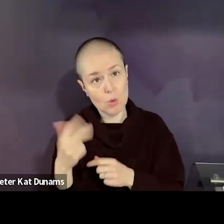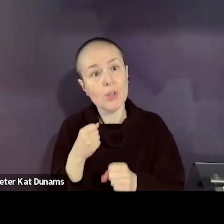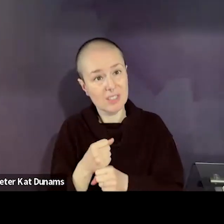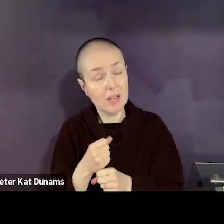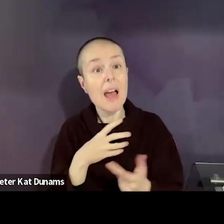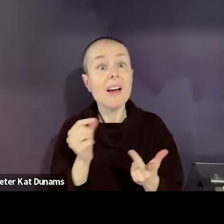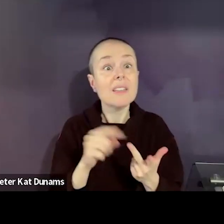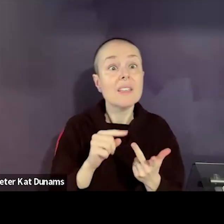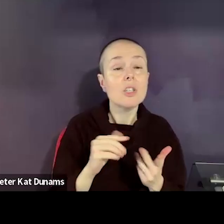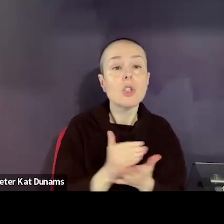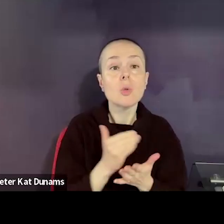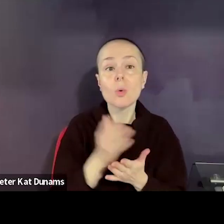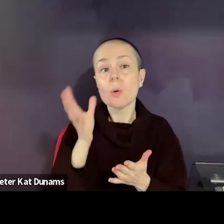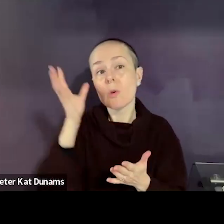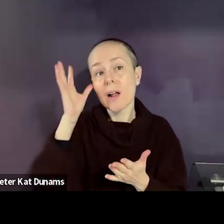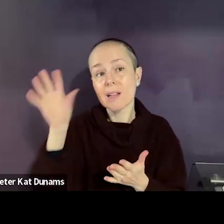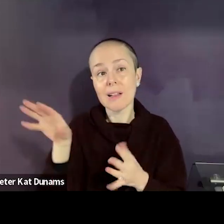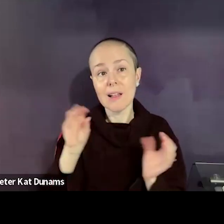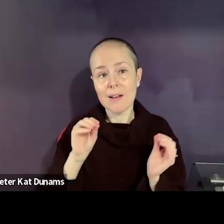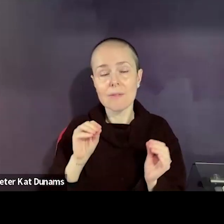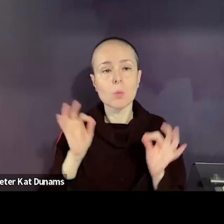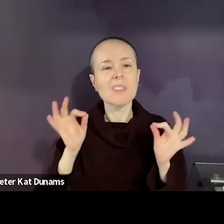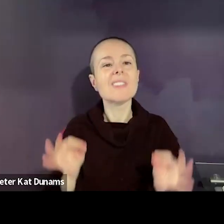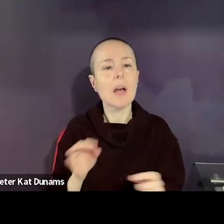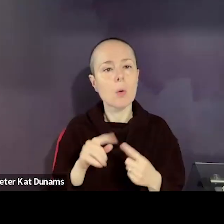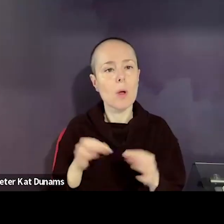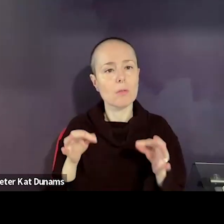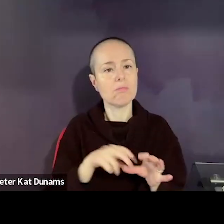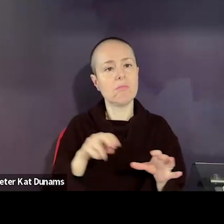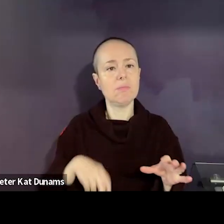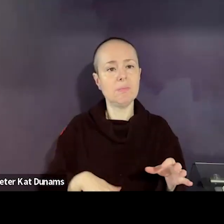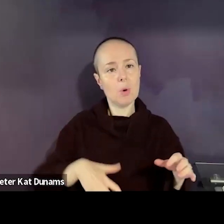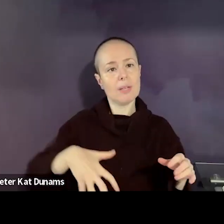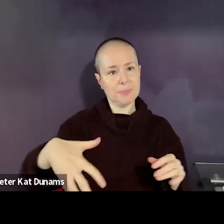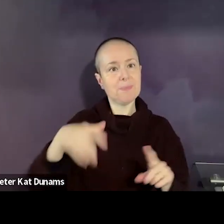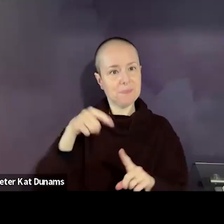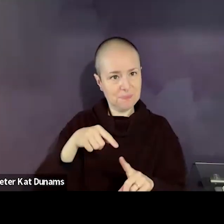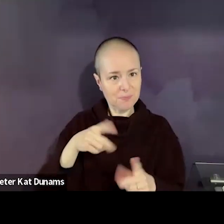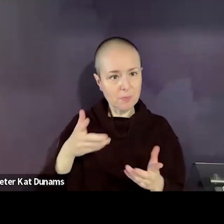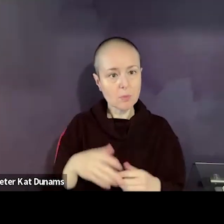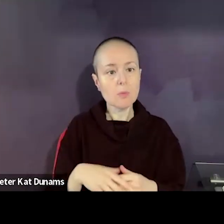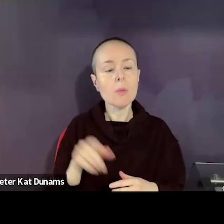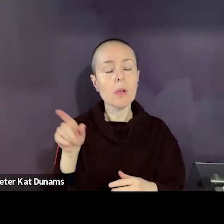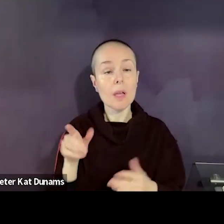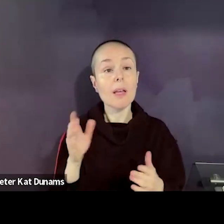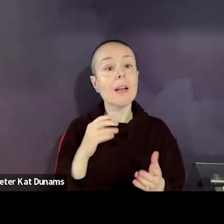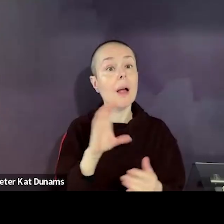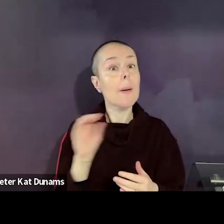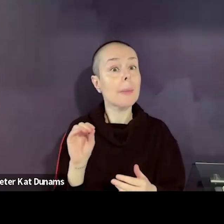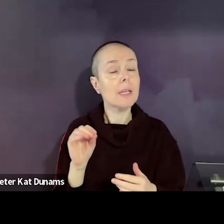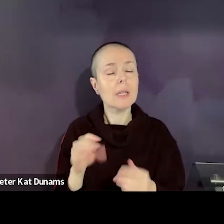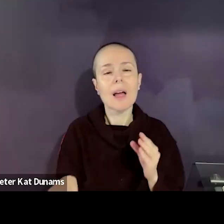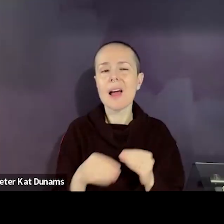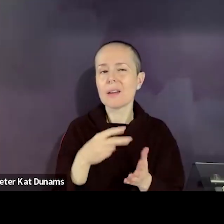if you're pregnant, you decide when you stop working, not the company. At Alvin Ailey, the dancers locked in 5 more guaranteed work